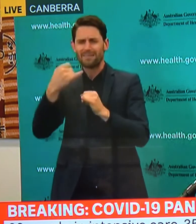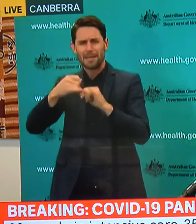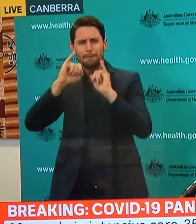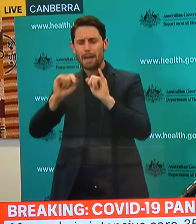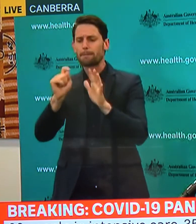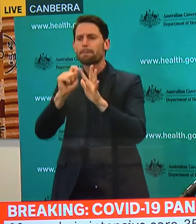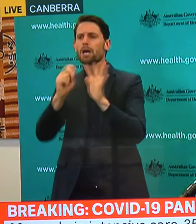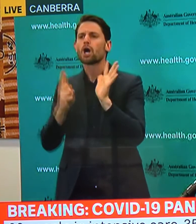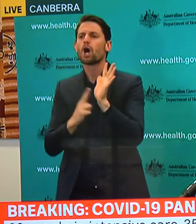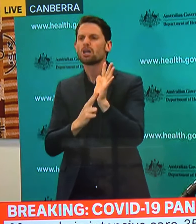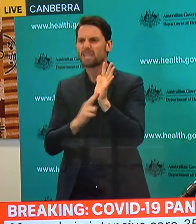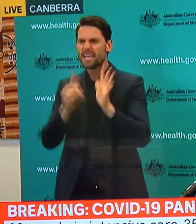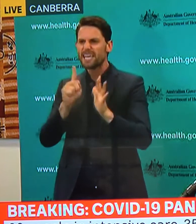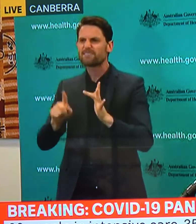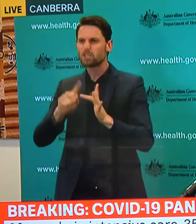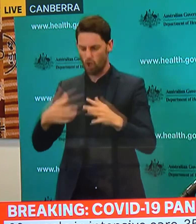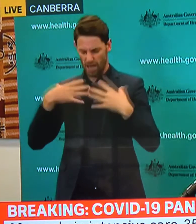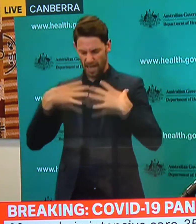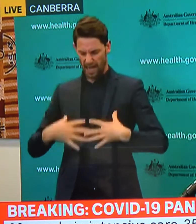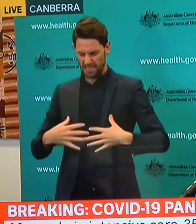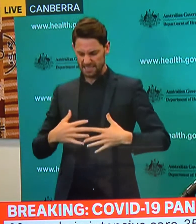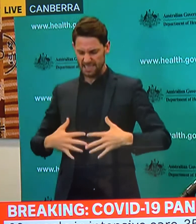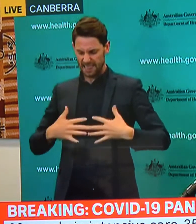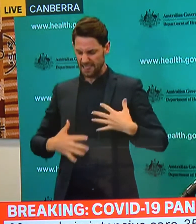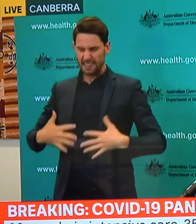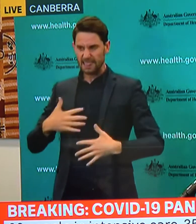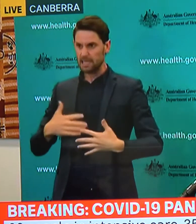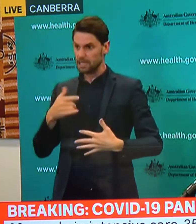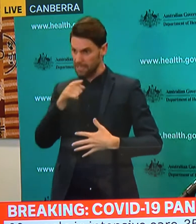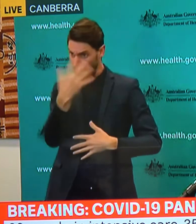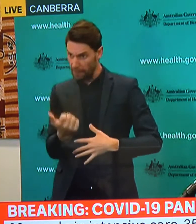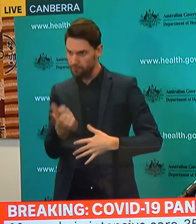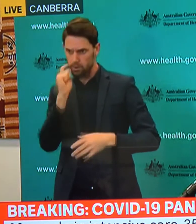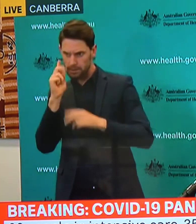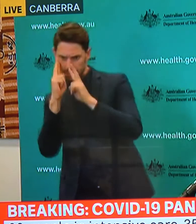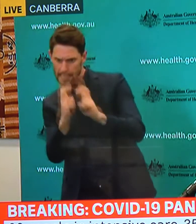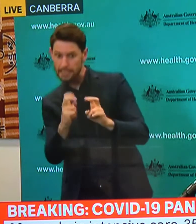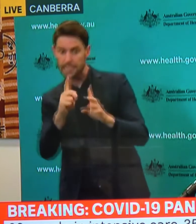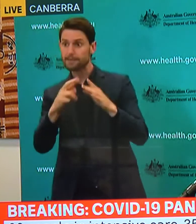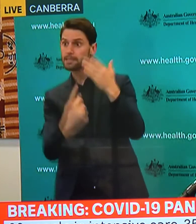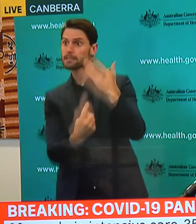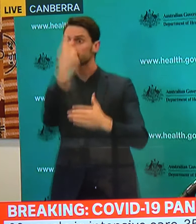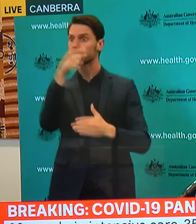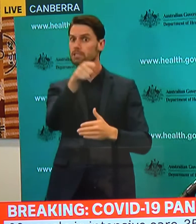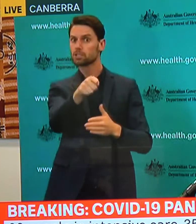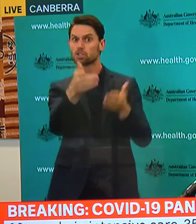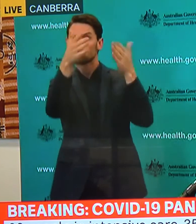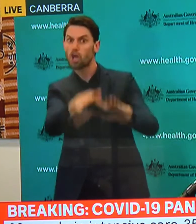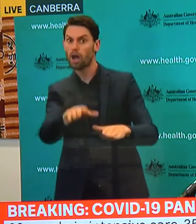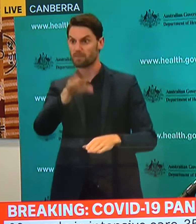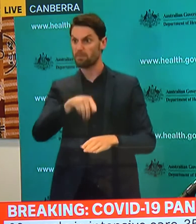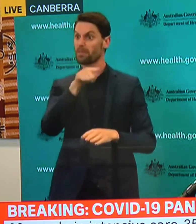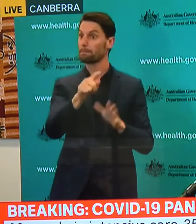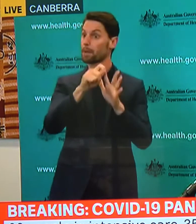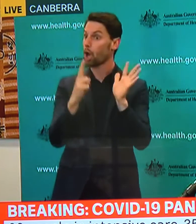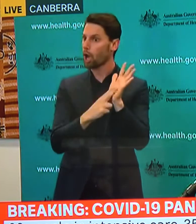without any other obvious cause, that they are being tested. If they were to die and it was in hospital, we would